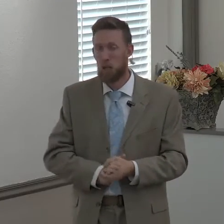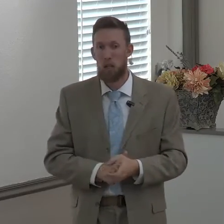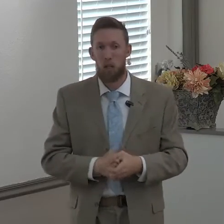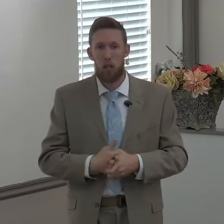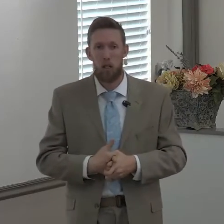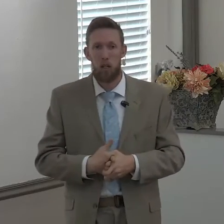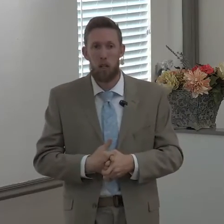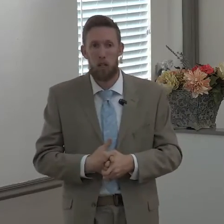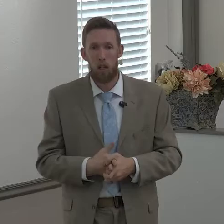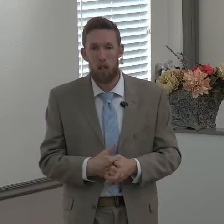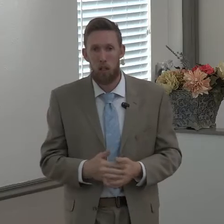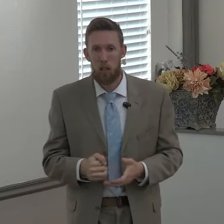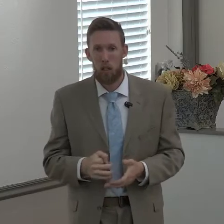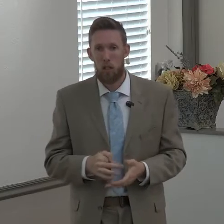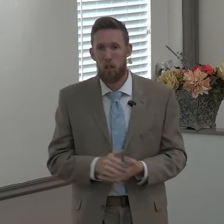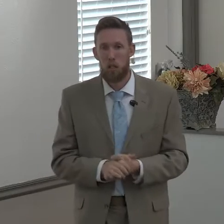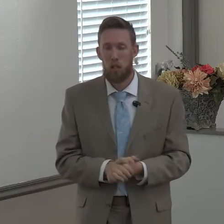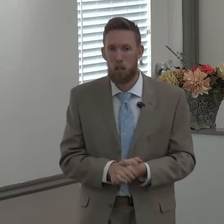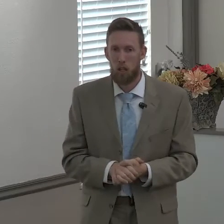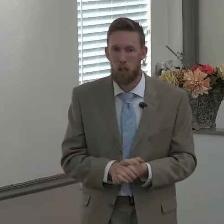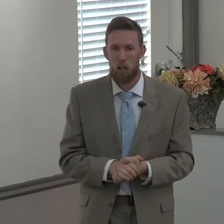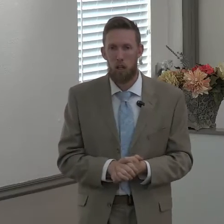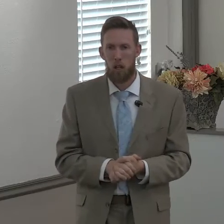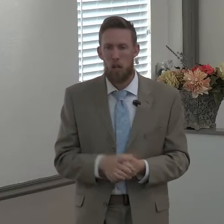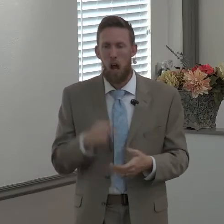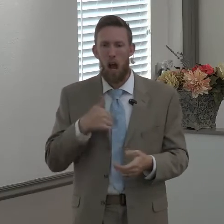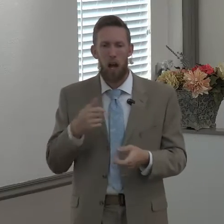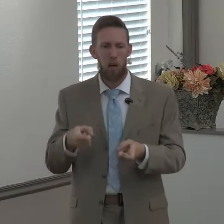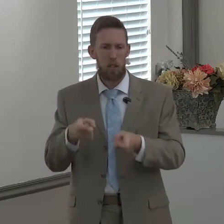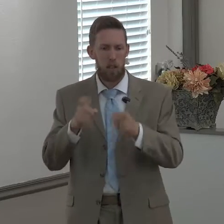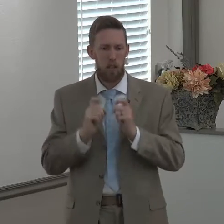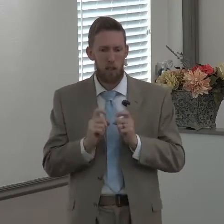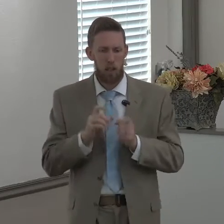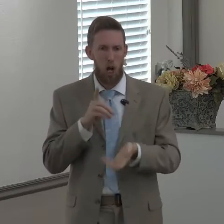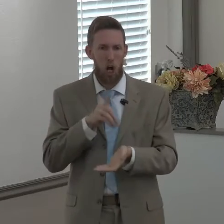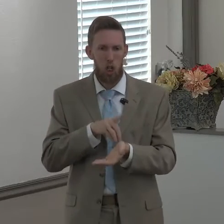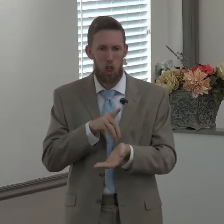the many, many years that Betty and I have had ministry with the Lord.